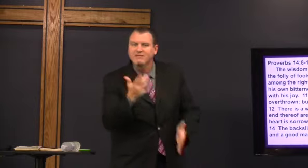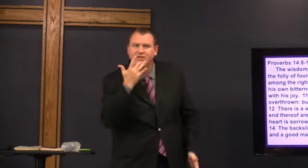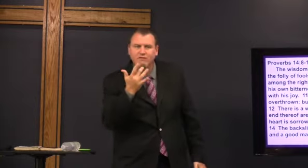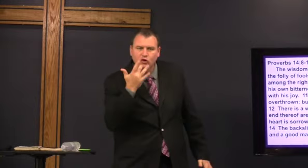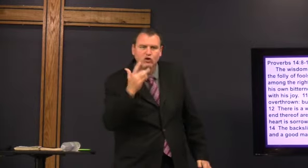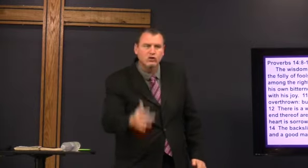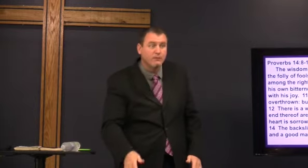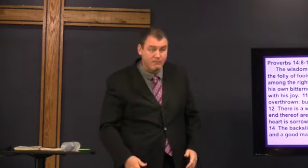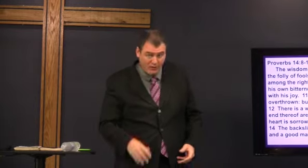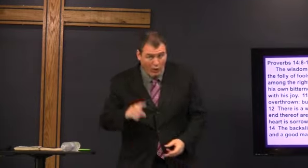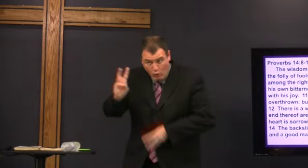it to me.